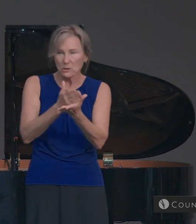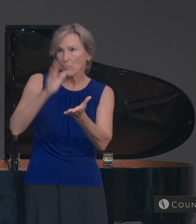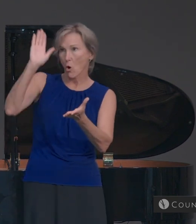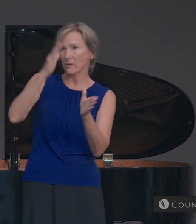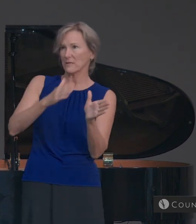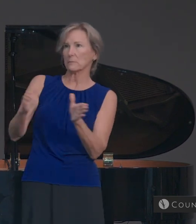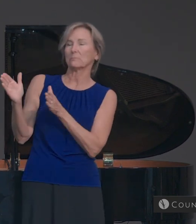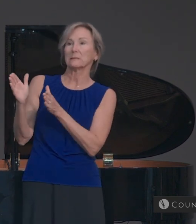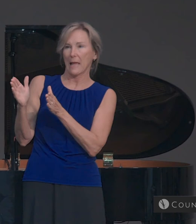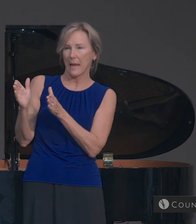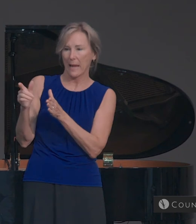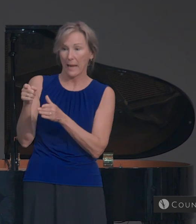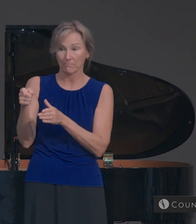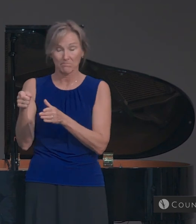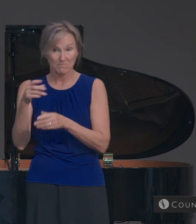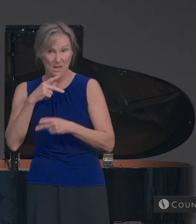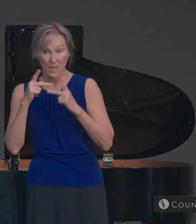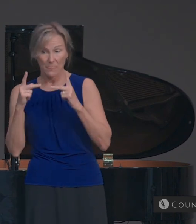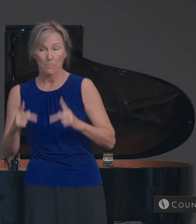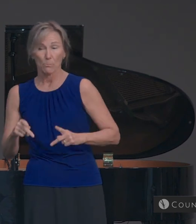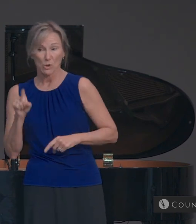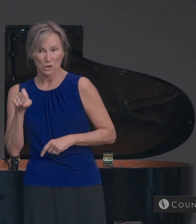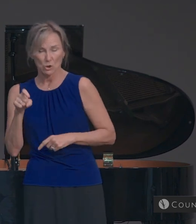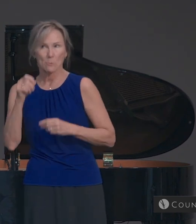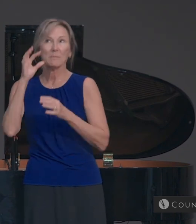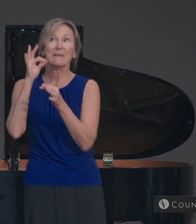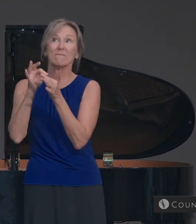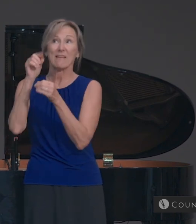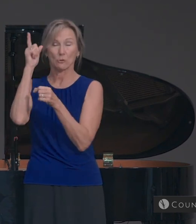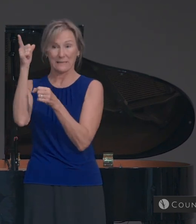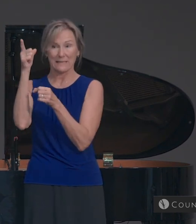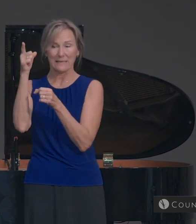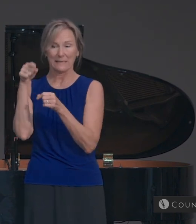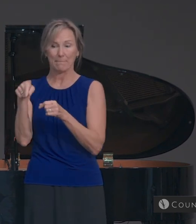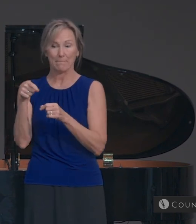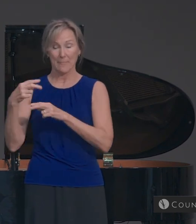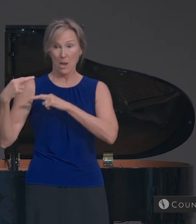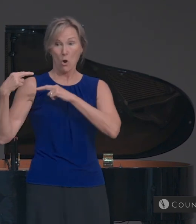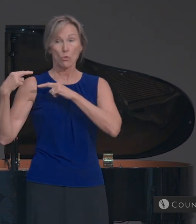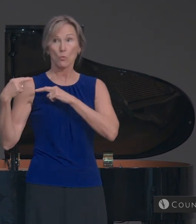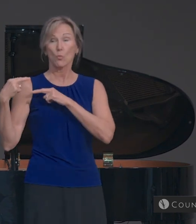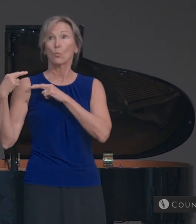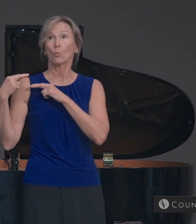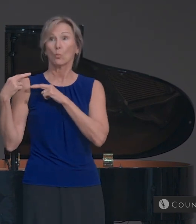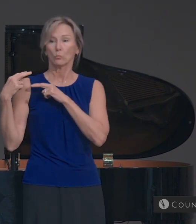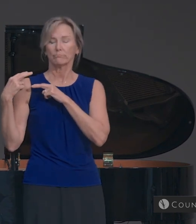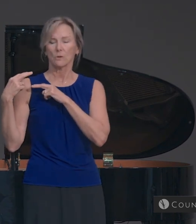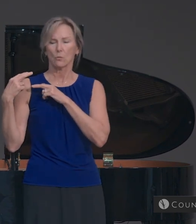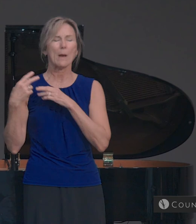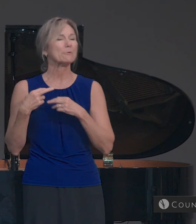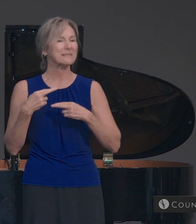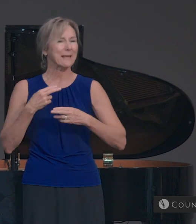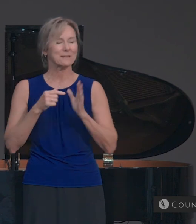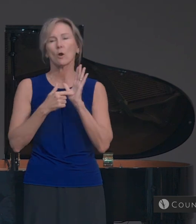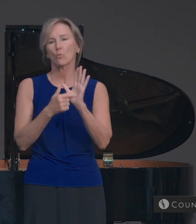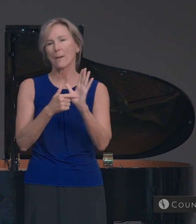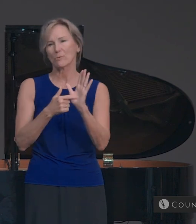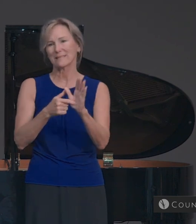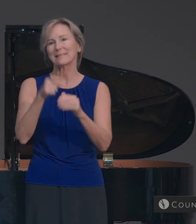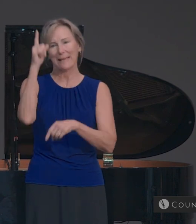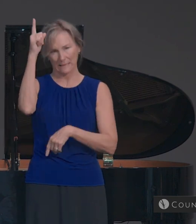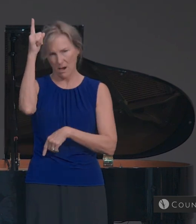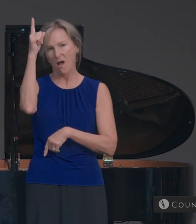being faithful to his word. And they were the representative. They were the representative between God and man, and they were never to show displeasure with